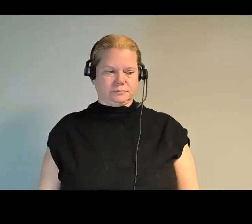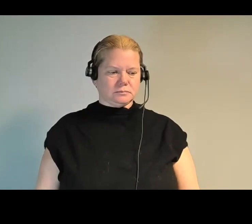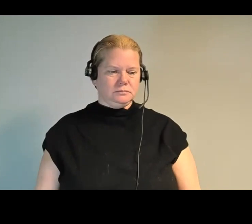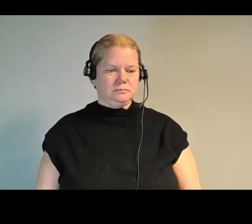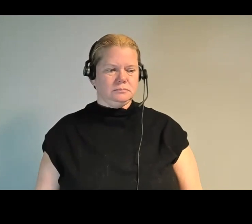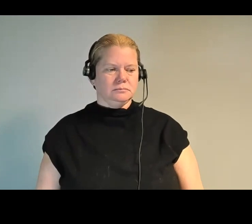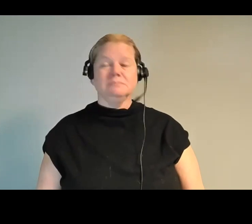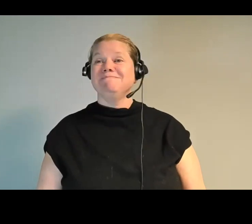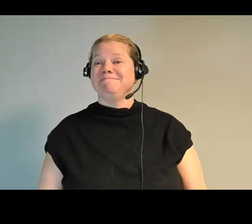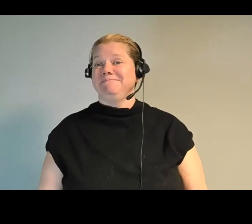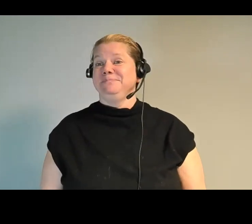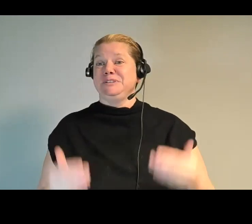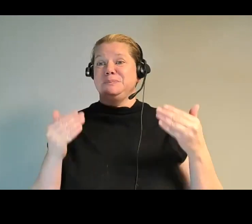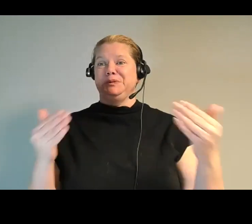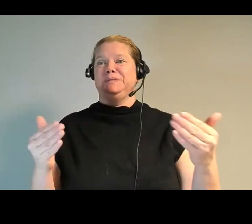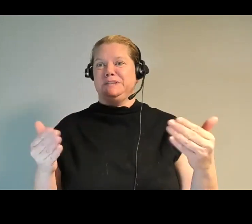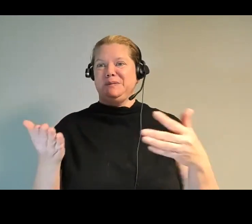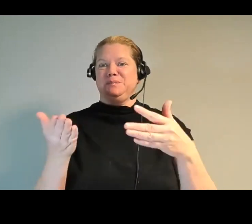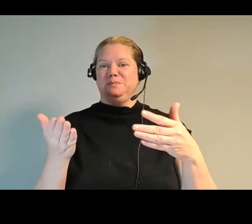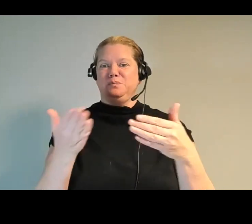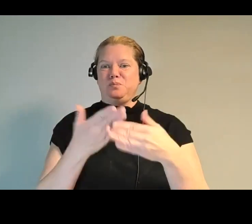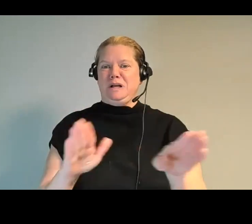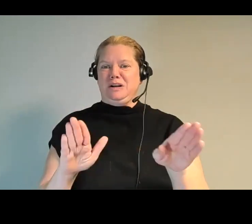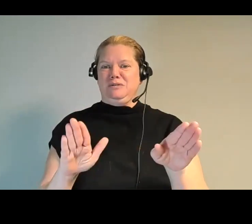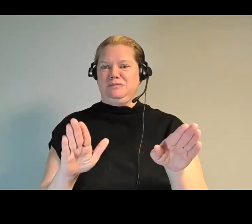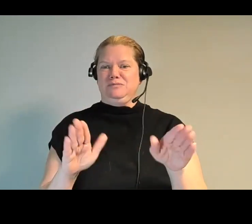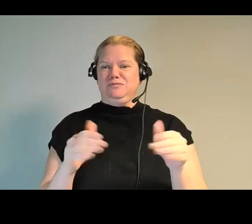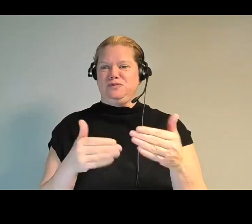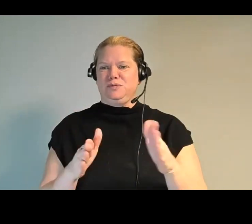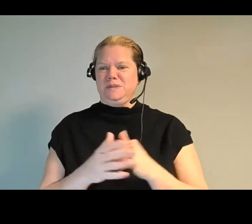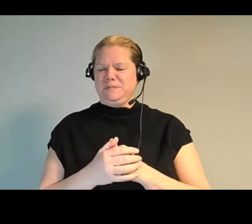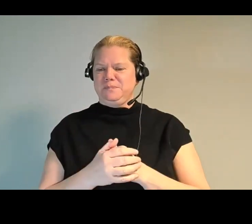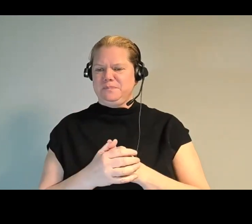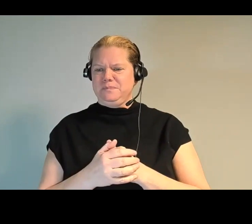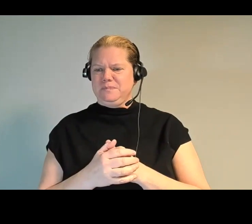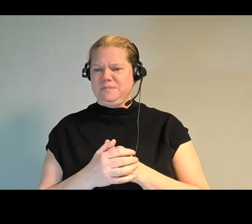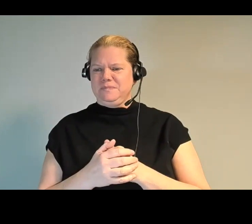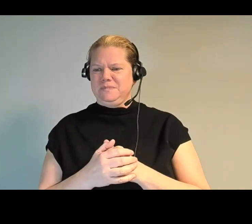move into the breakout. Oh, sorry. I thought I was sharing screen.